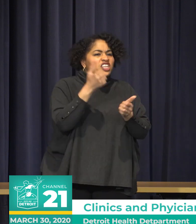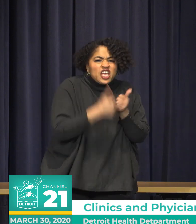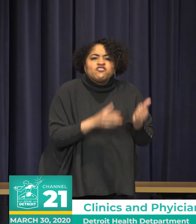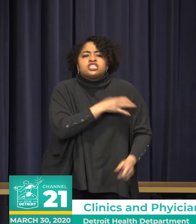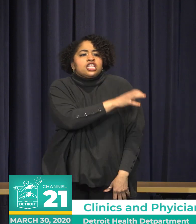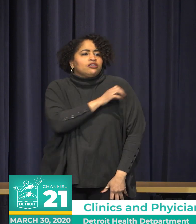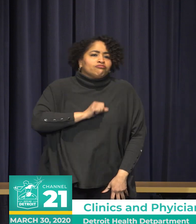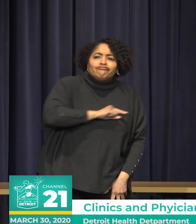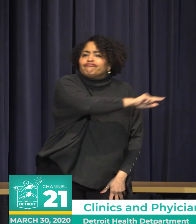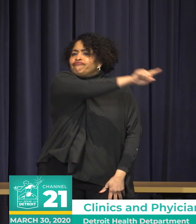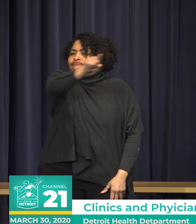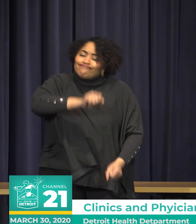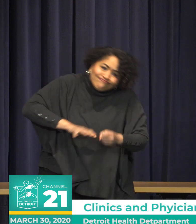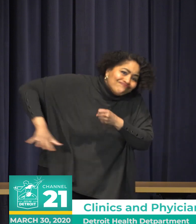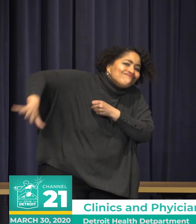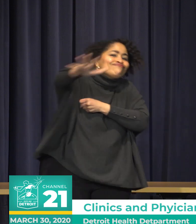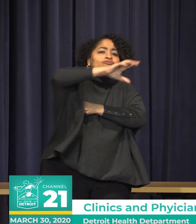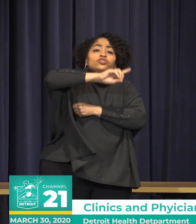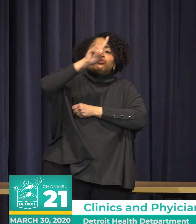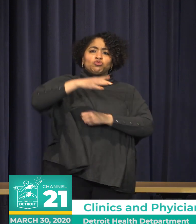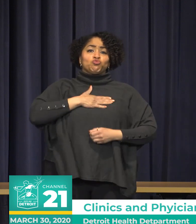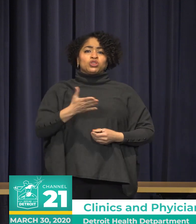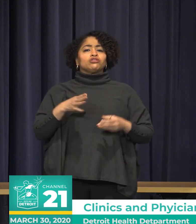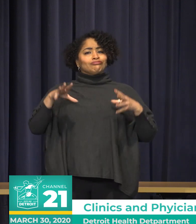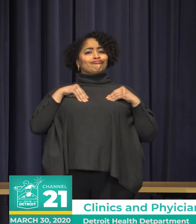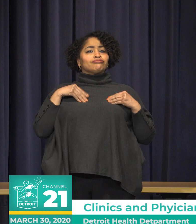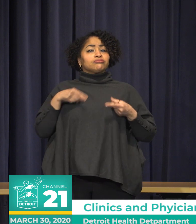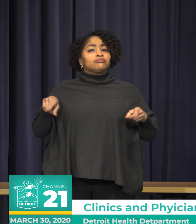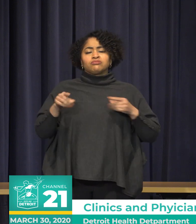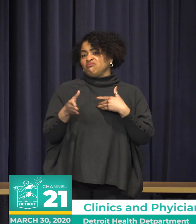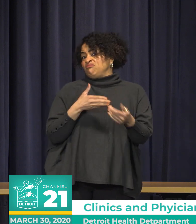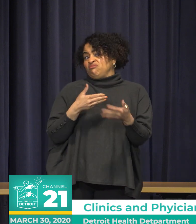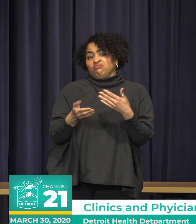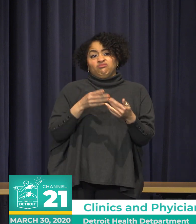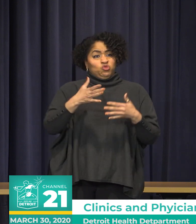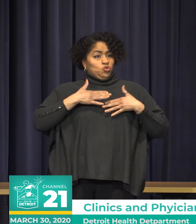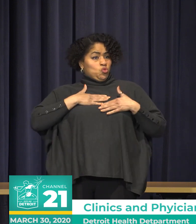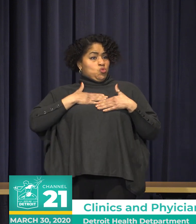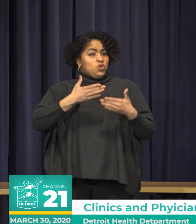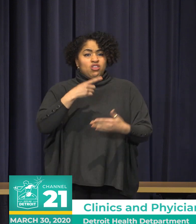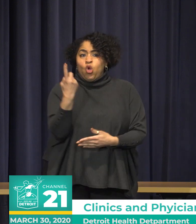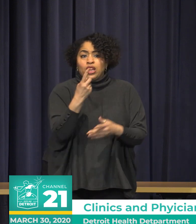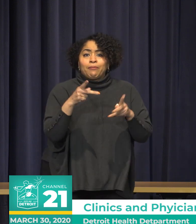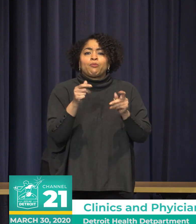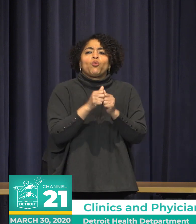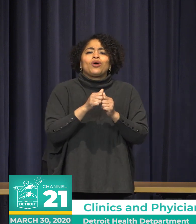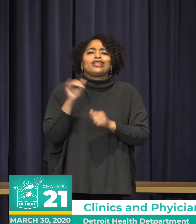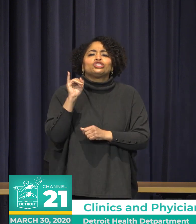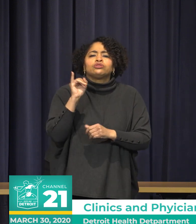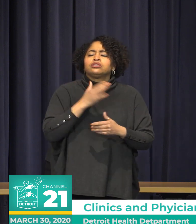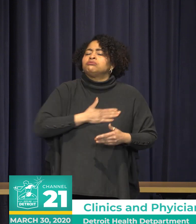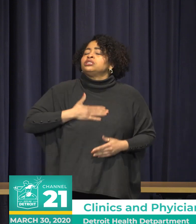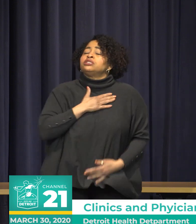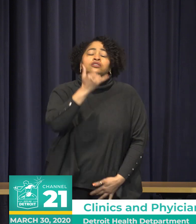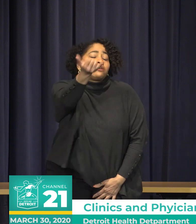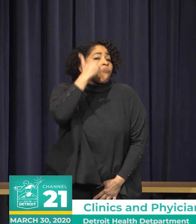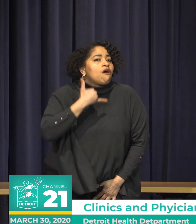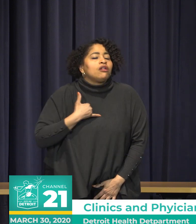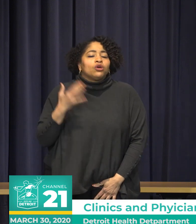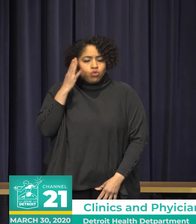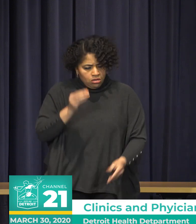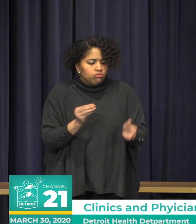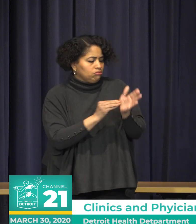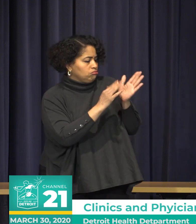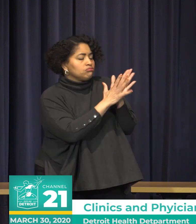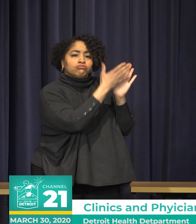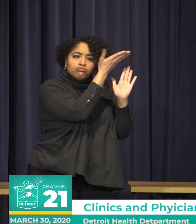clinic that is willing to take them. Even if you only are willing to take people who have insurance, call in. We'll post you in a